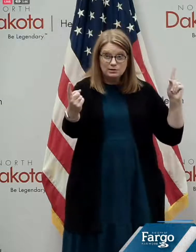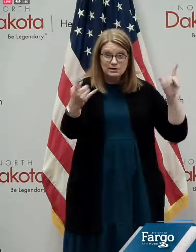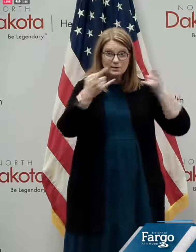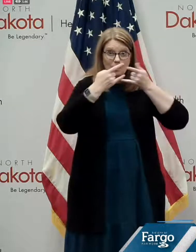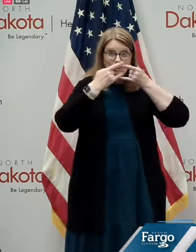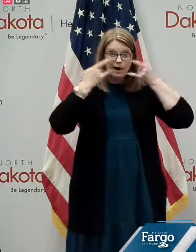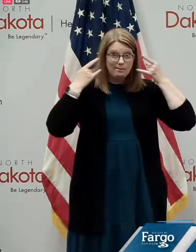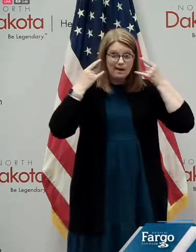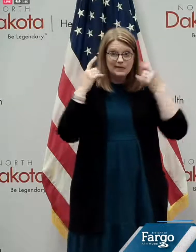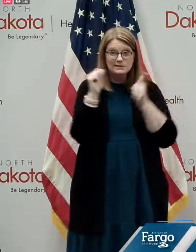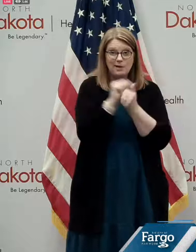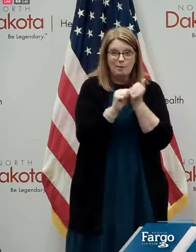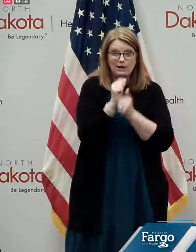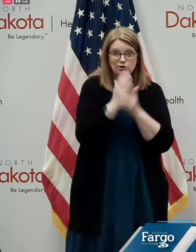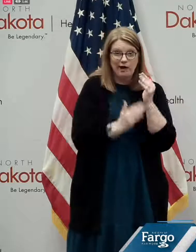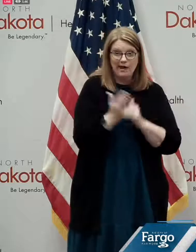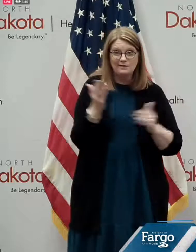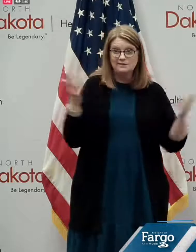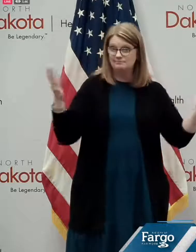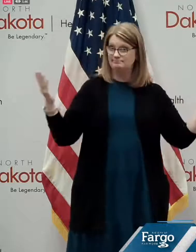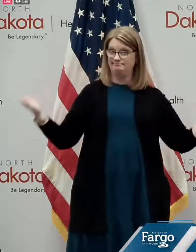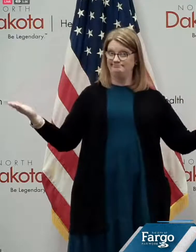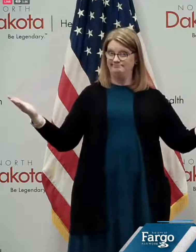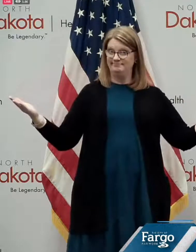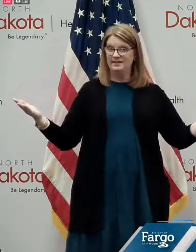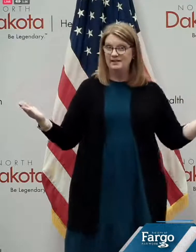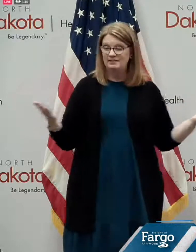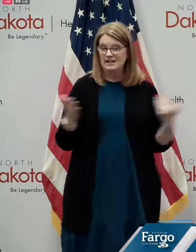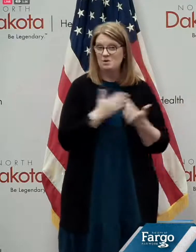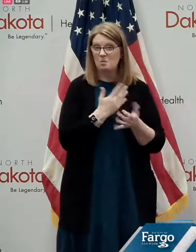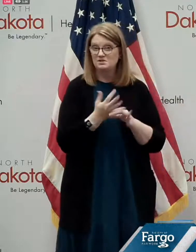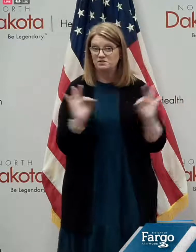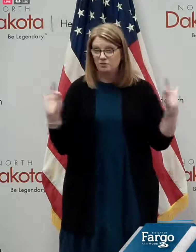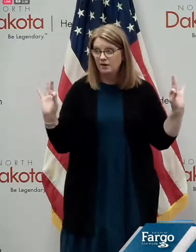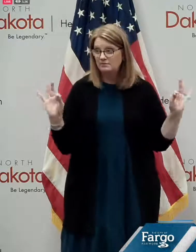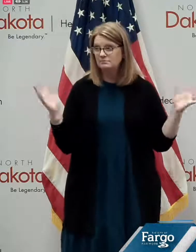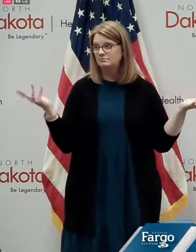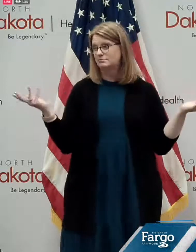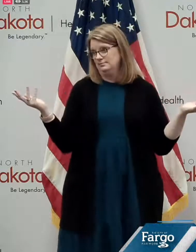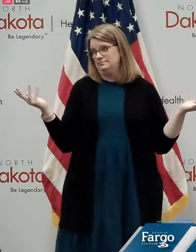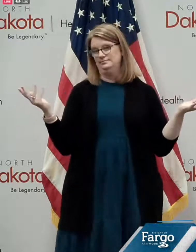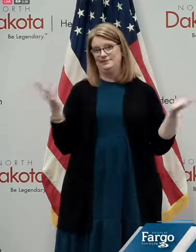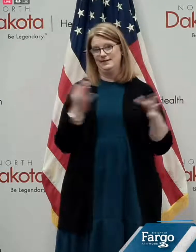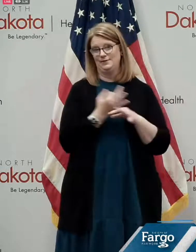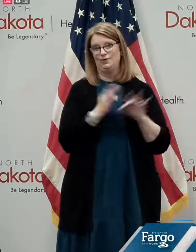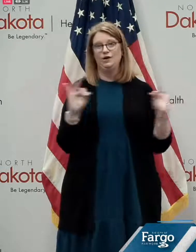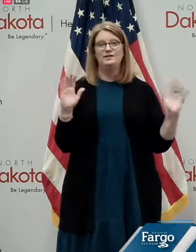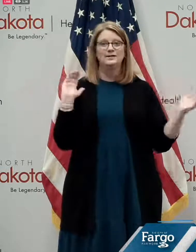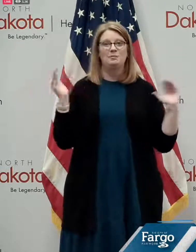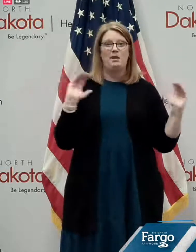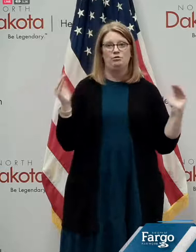mask, personal hygiene, and that's virtually free. I mean, that's like free compared to all these,